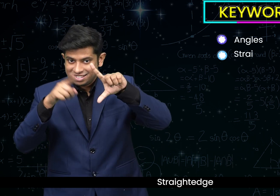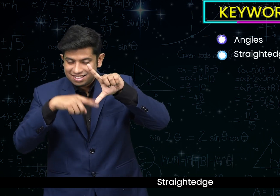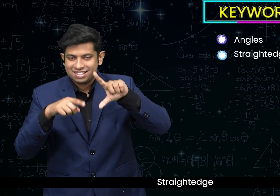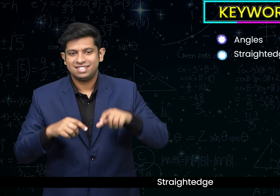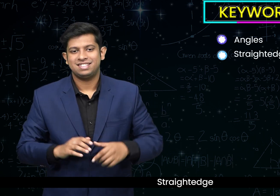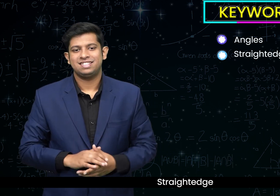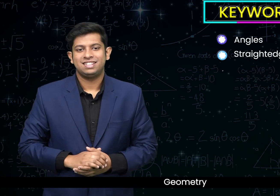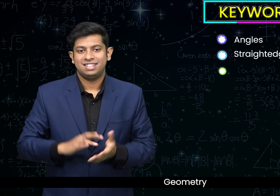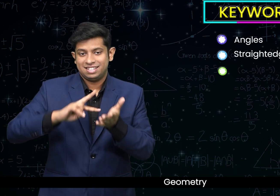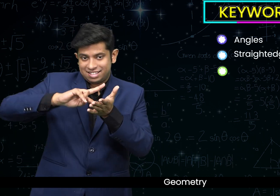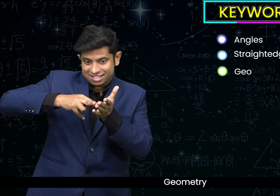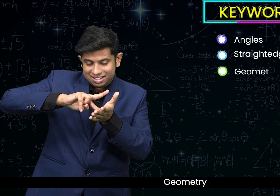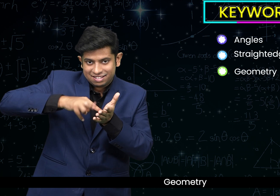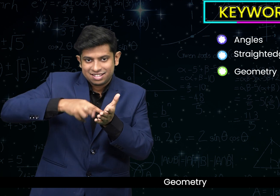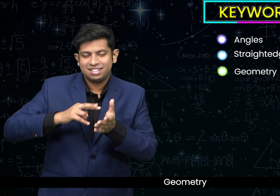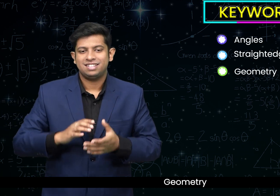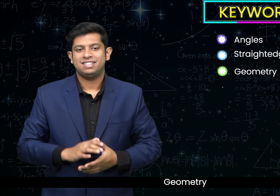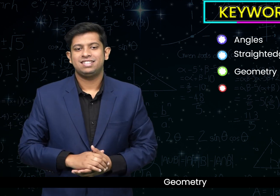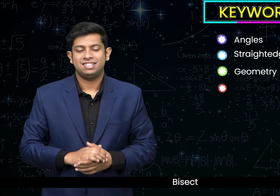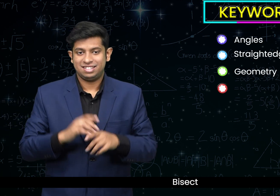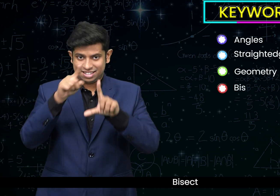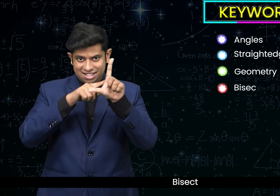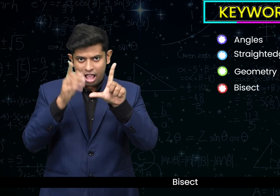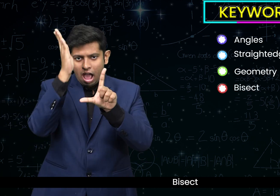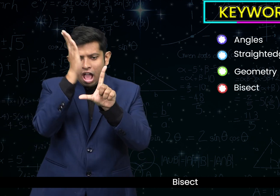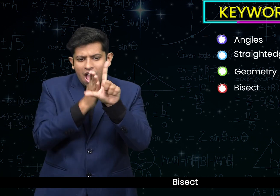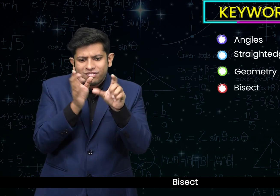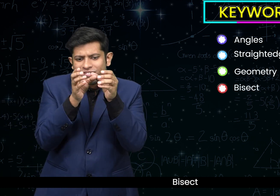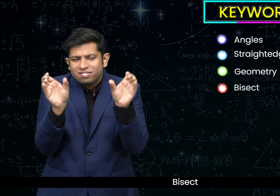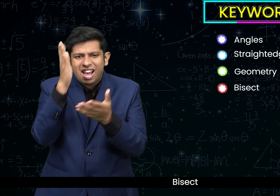straight edge, geometry, bisect,